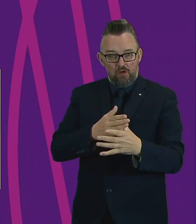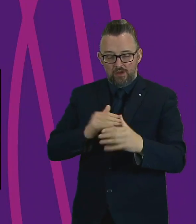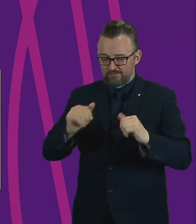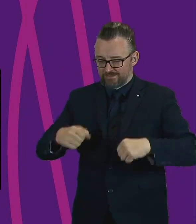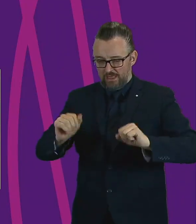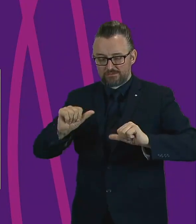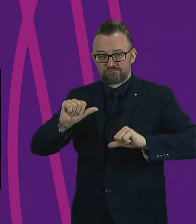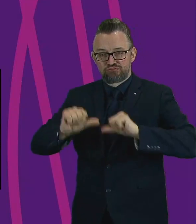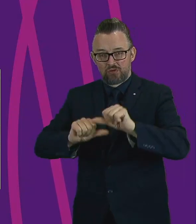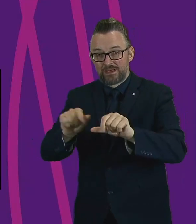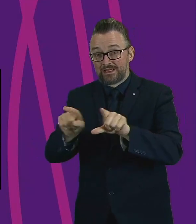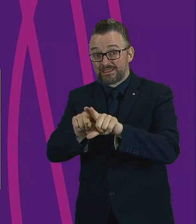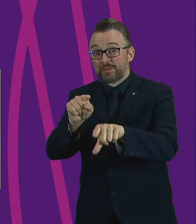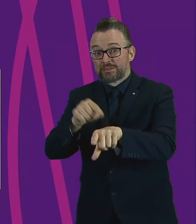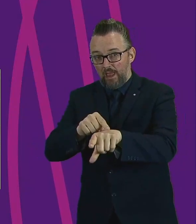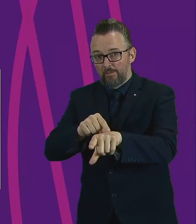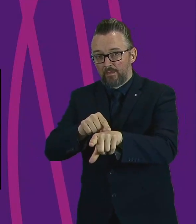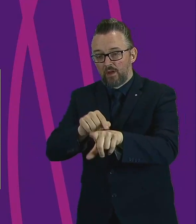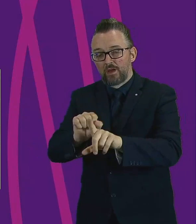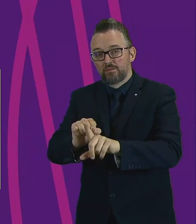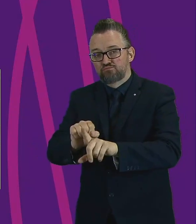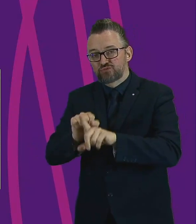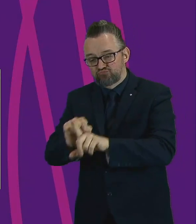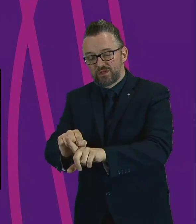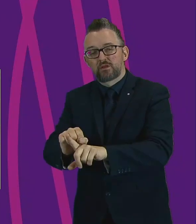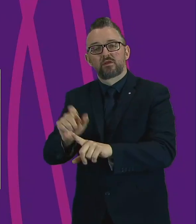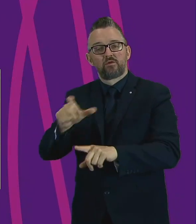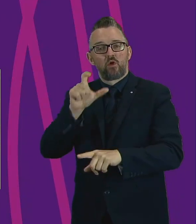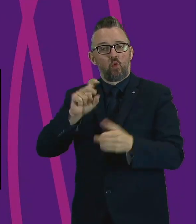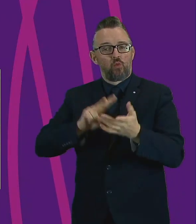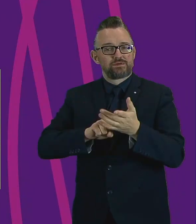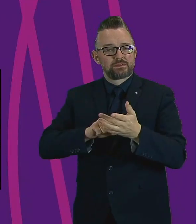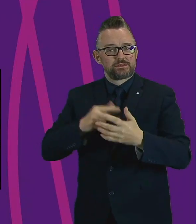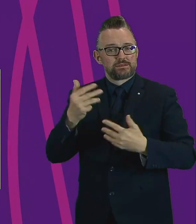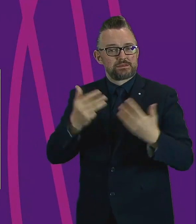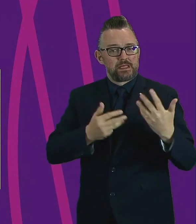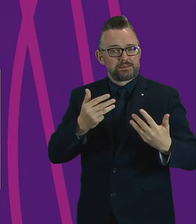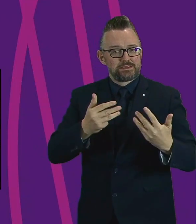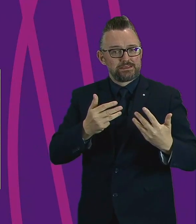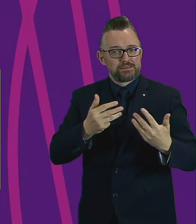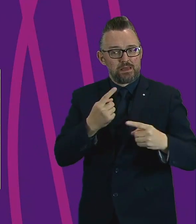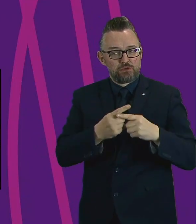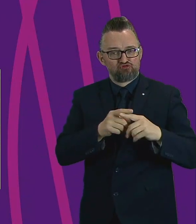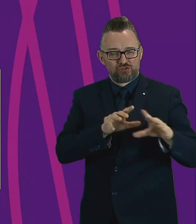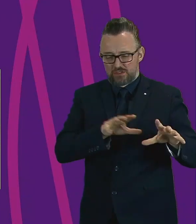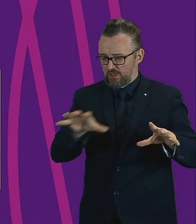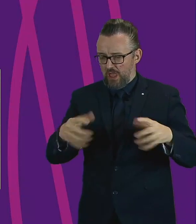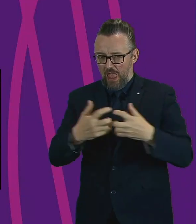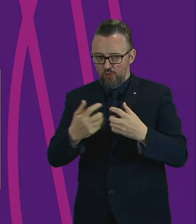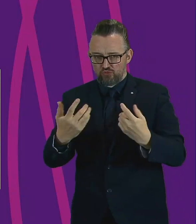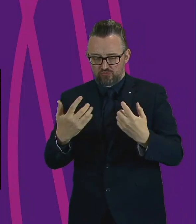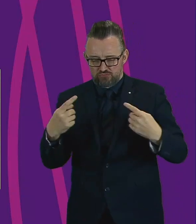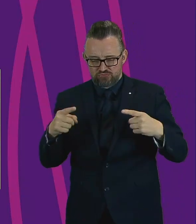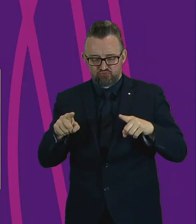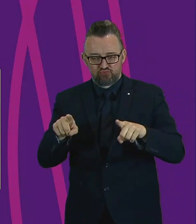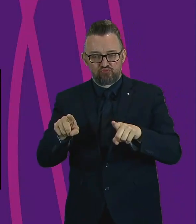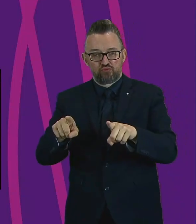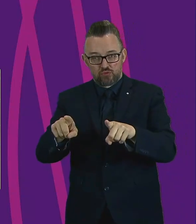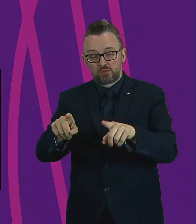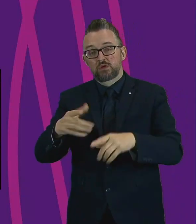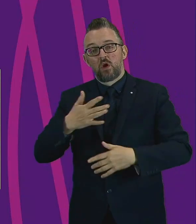preserving capacity to deal with COVID-19 and emergency resilience, I want to retain as much new